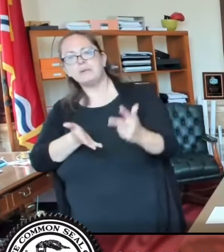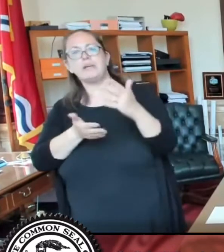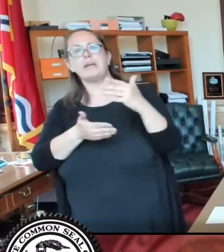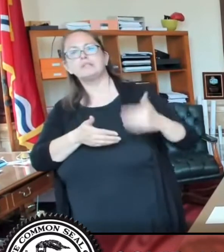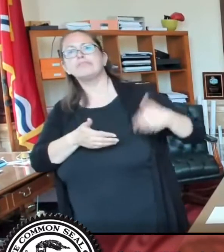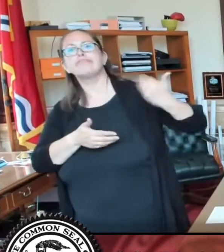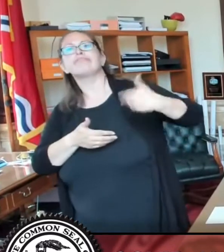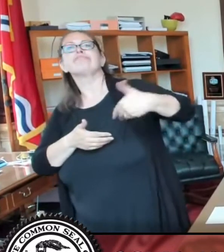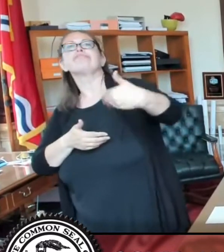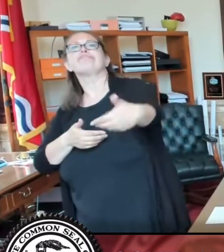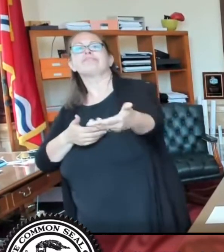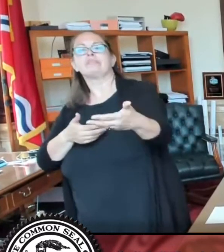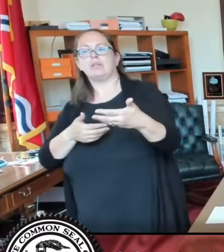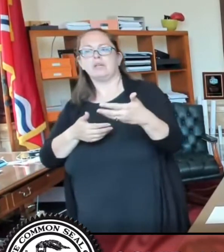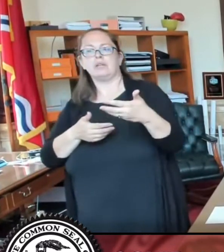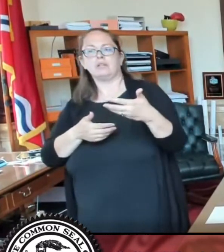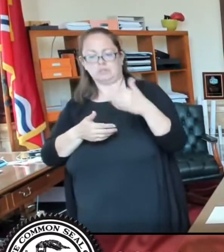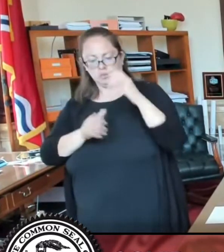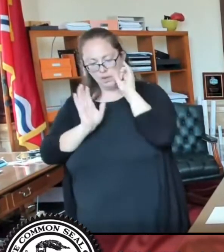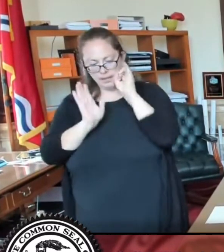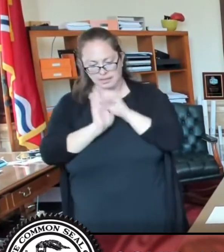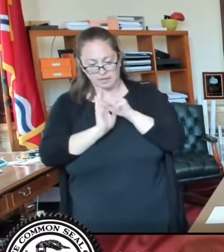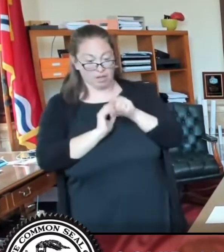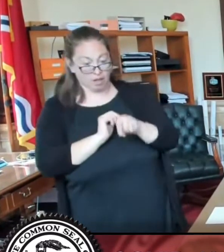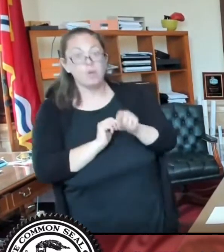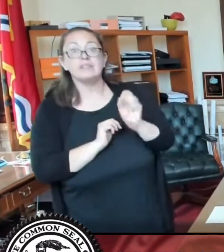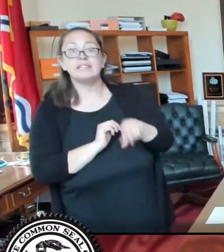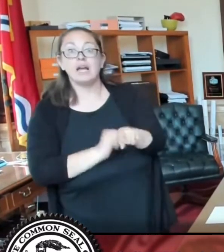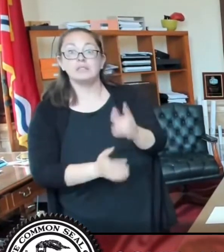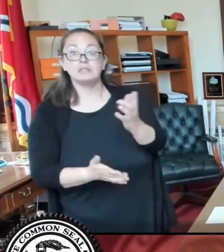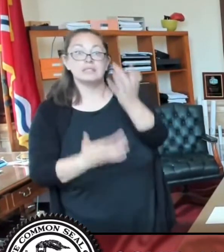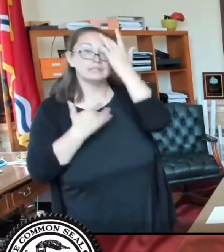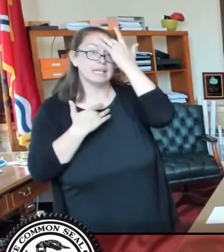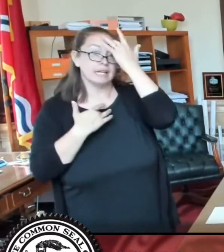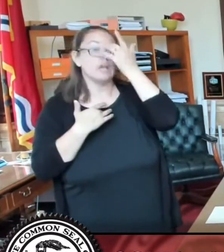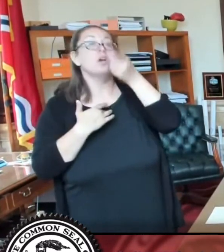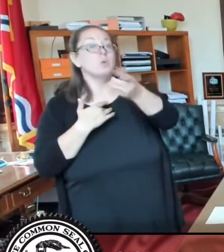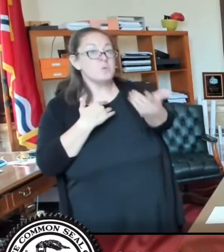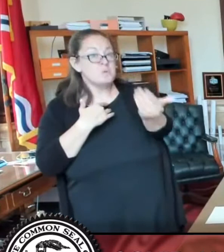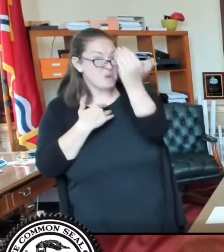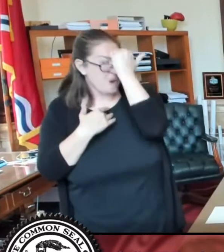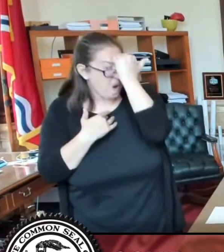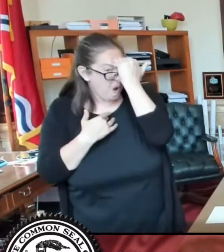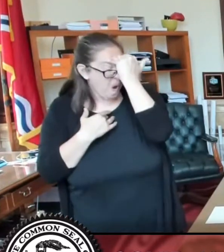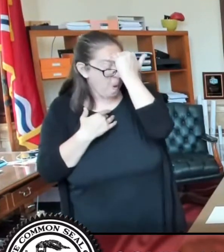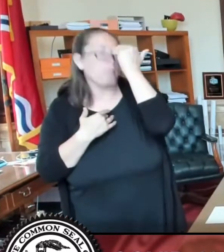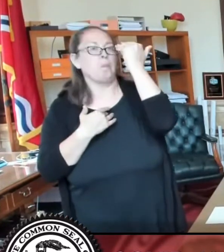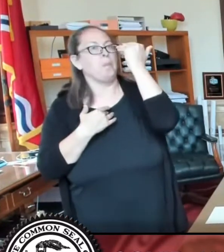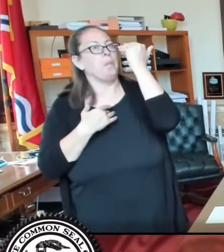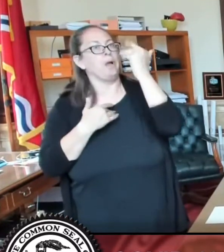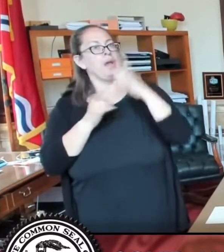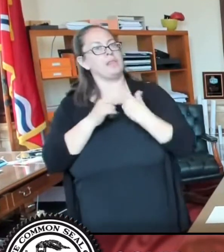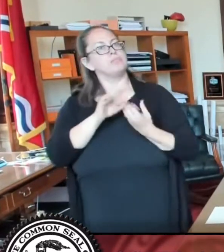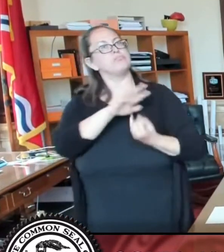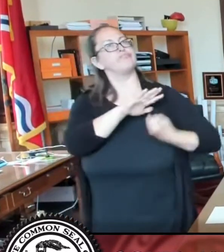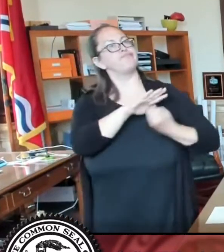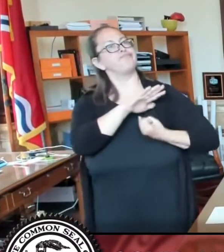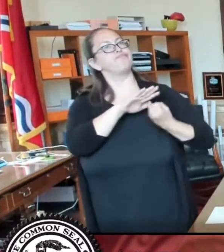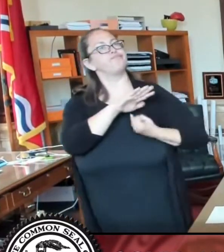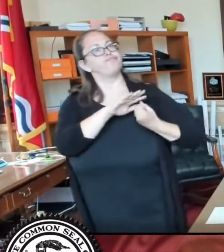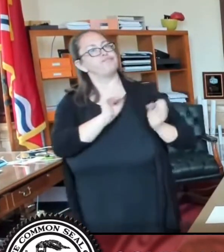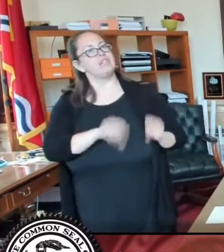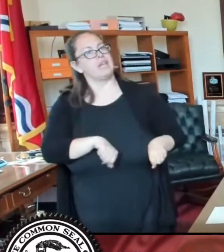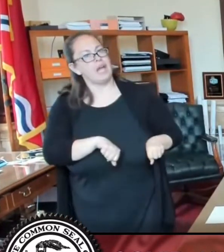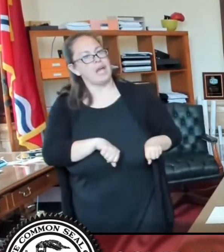Just so that then we can identify who is positive, and that you would know that you were positive, and that you would isolate yourself, and that we